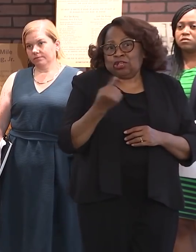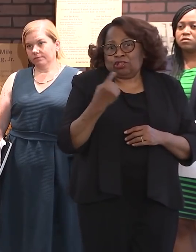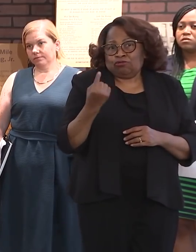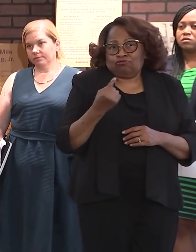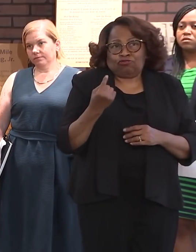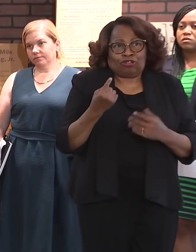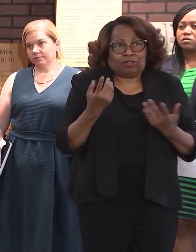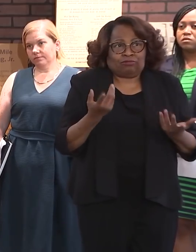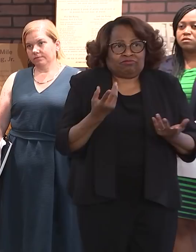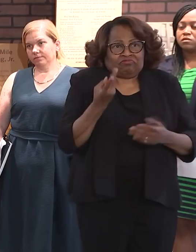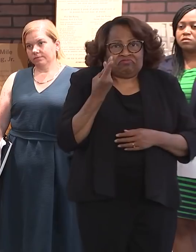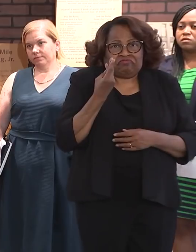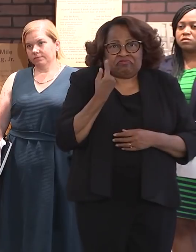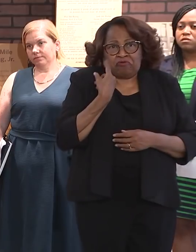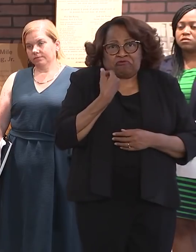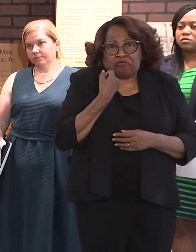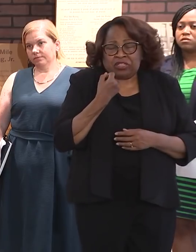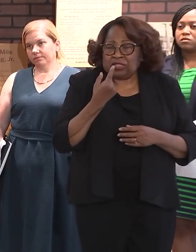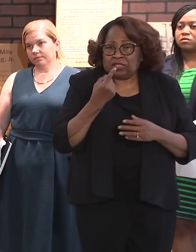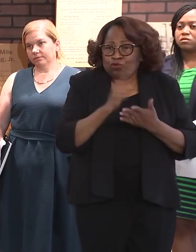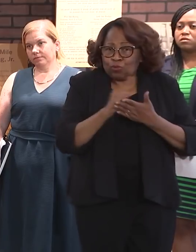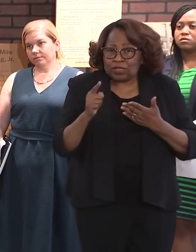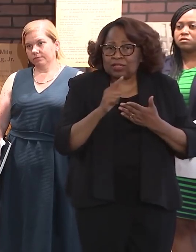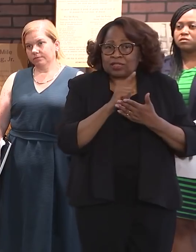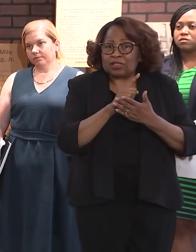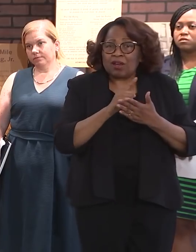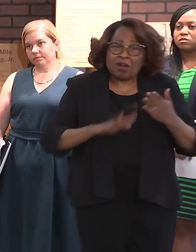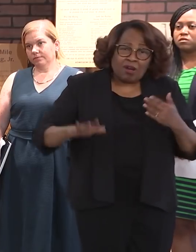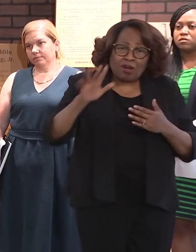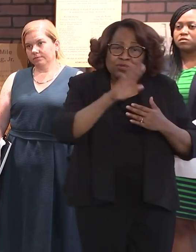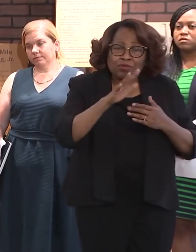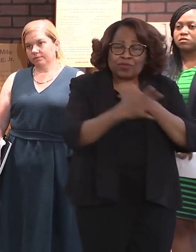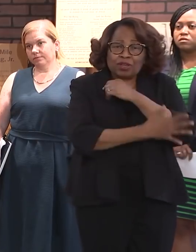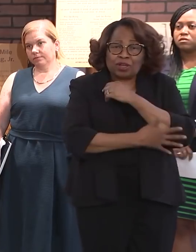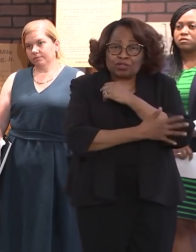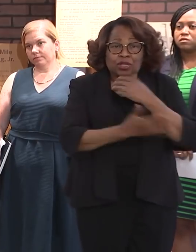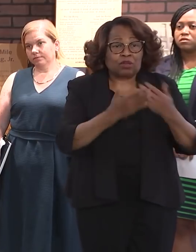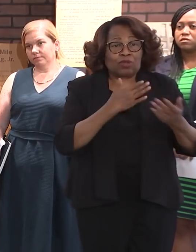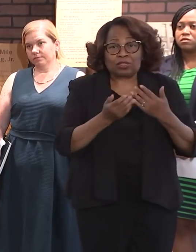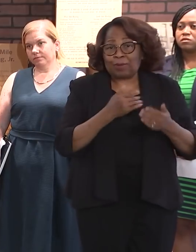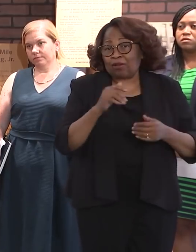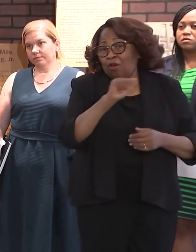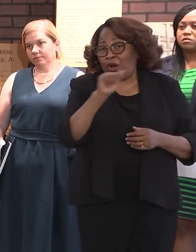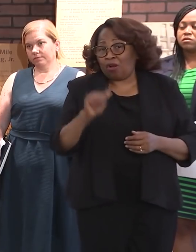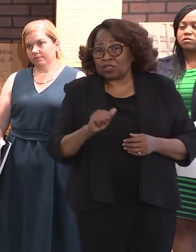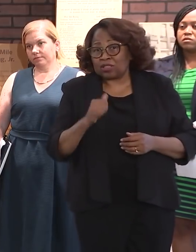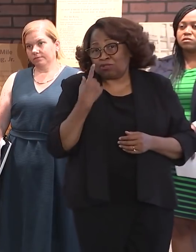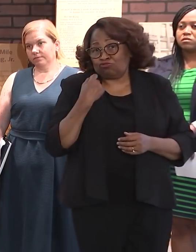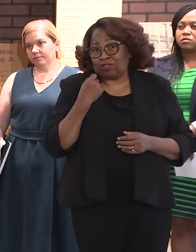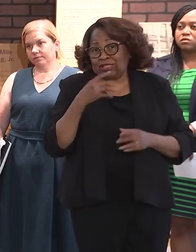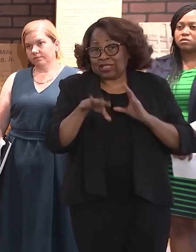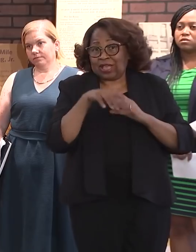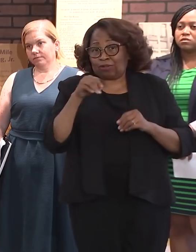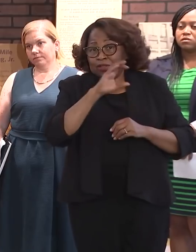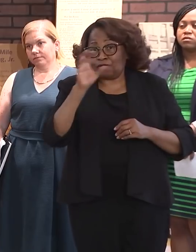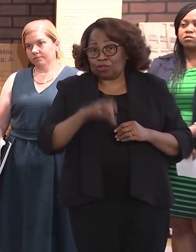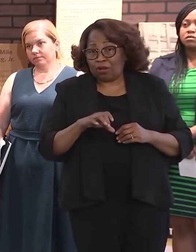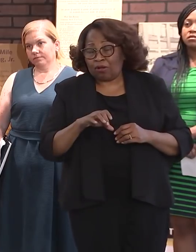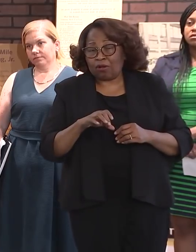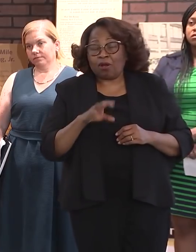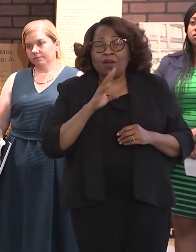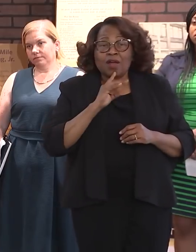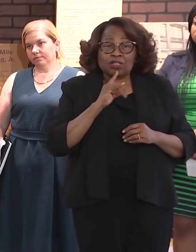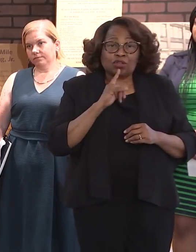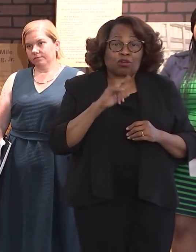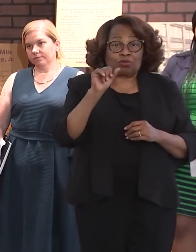last few weeks, or last couple months, across the country. Whether it's Austin was the most recent one outside of Chicago. I talk